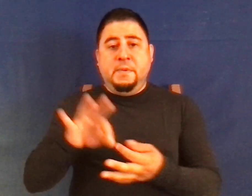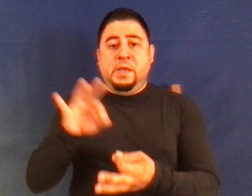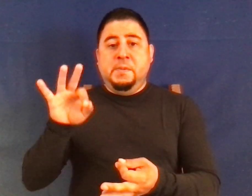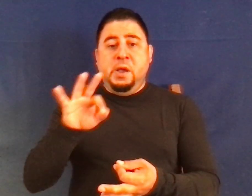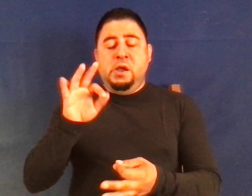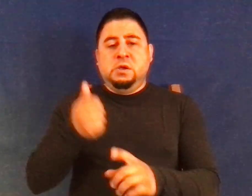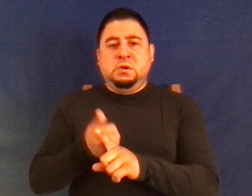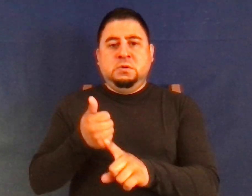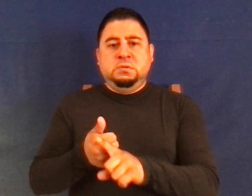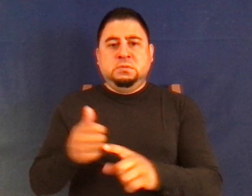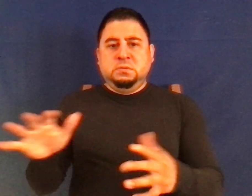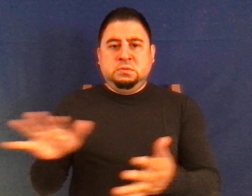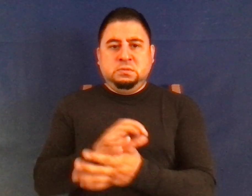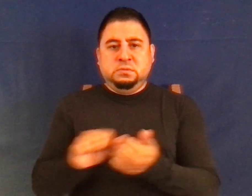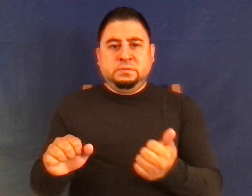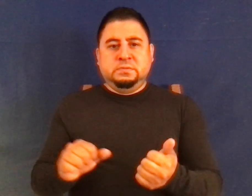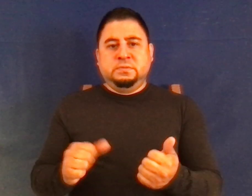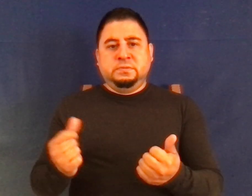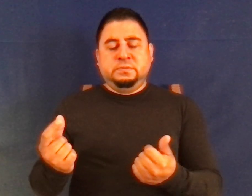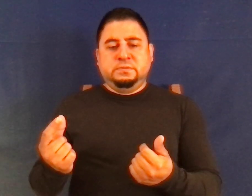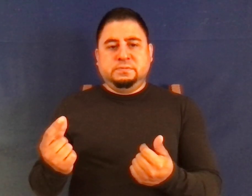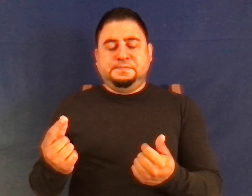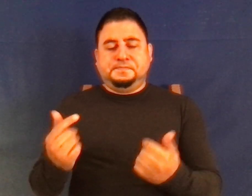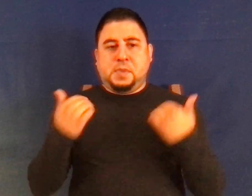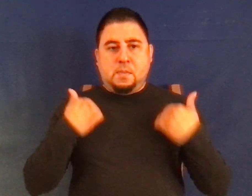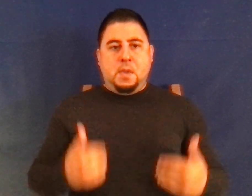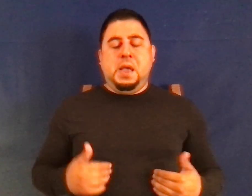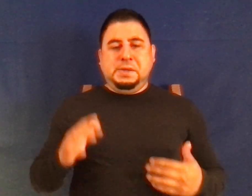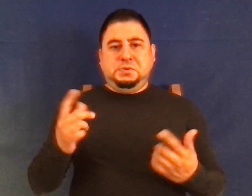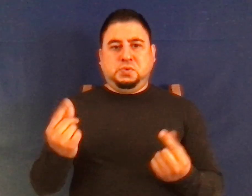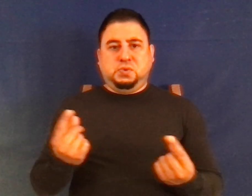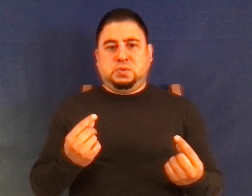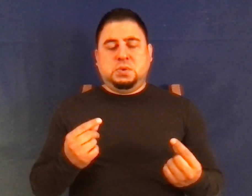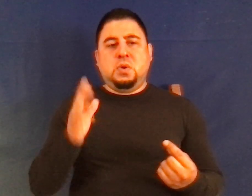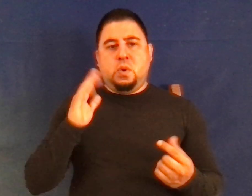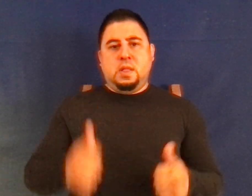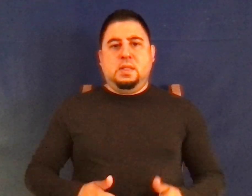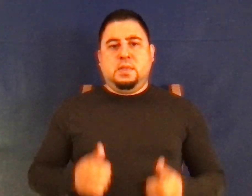put to death the deeds of the body, you will live.